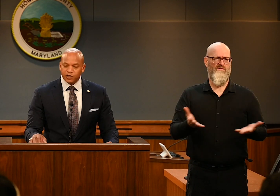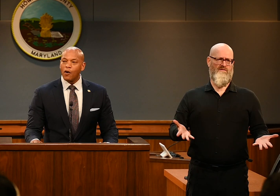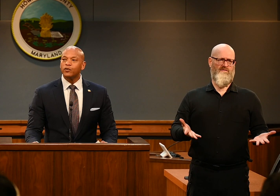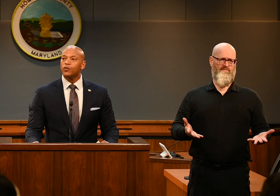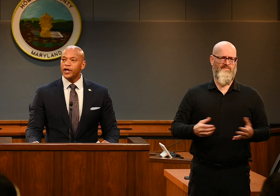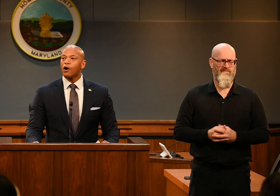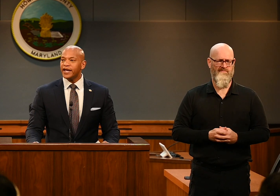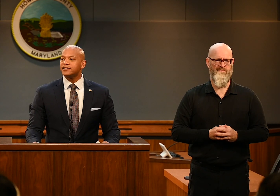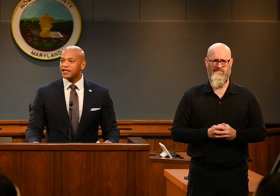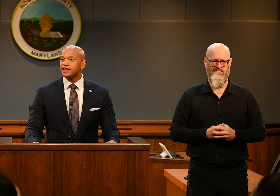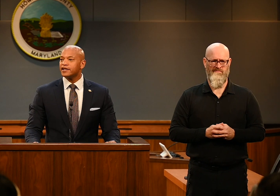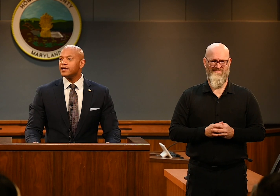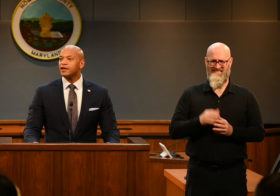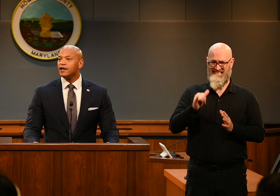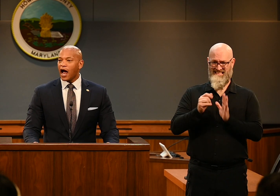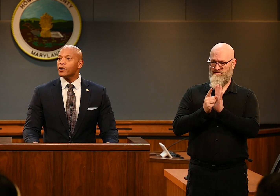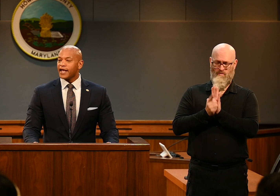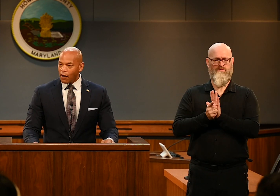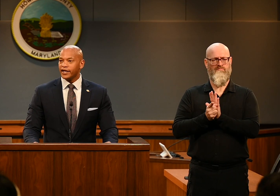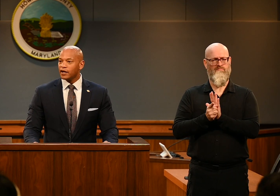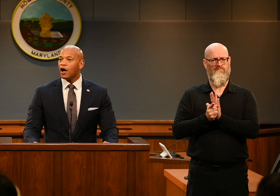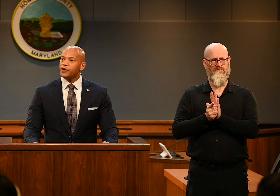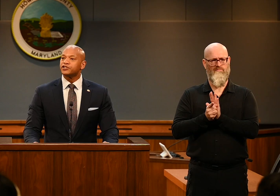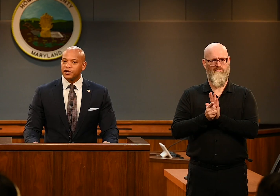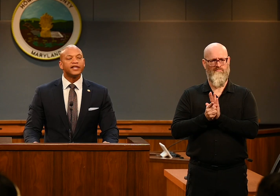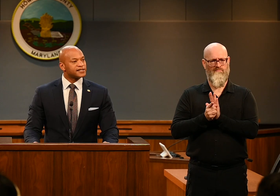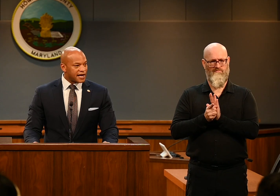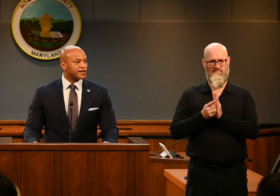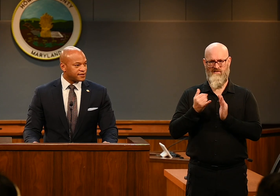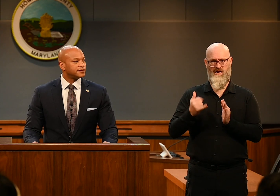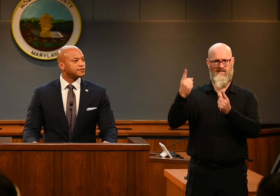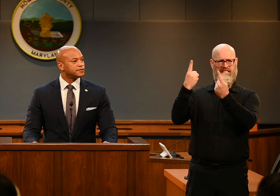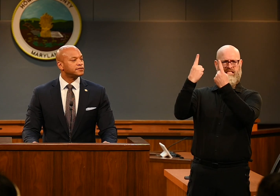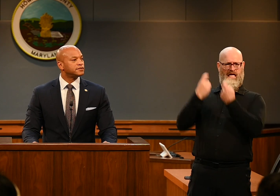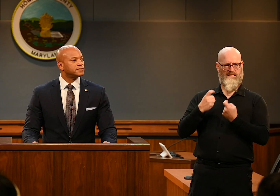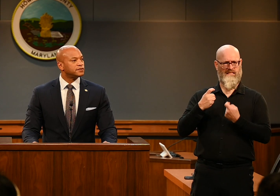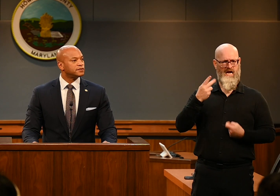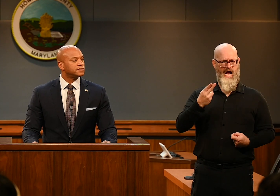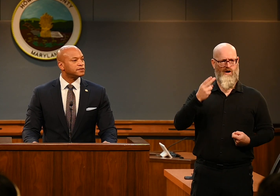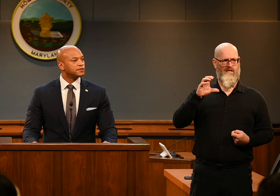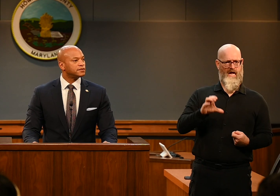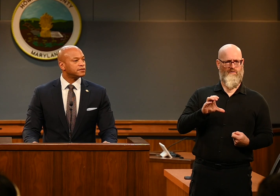in this moment when we are being tested, Howard County understood the assignment.